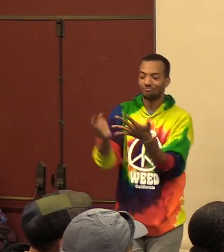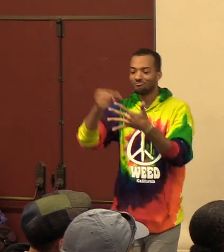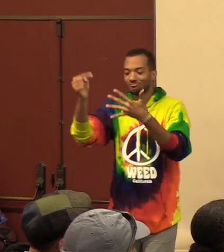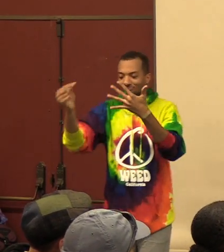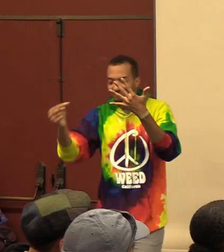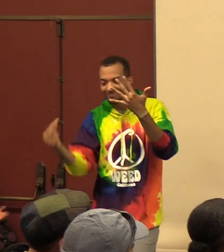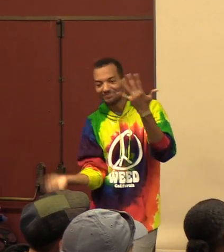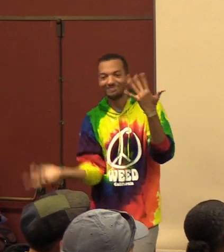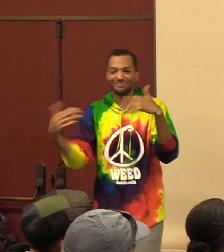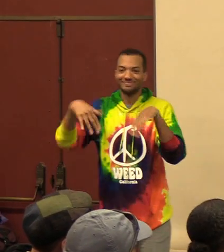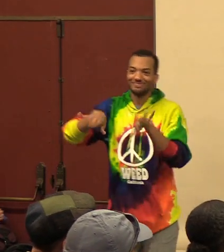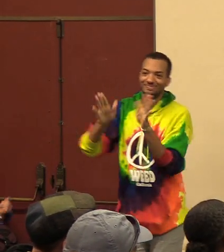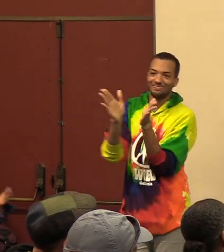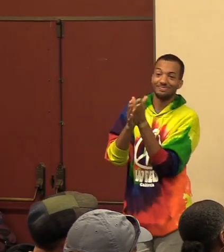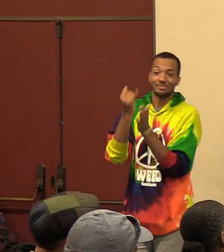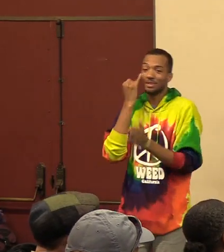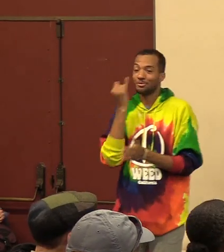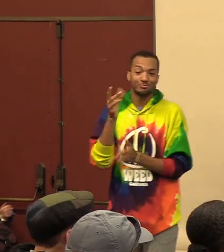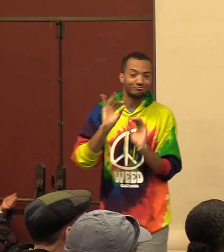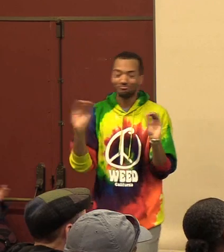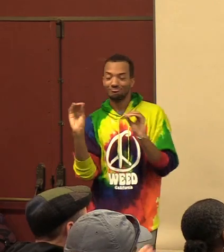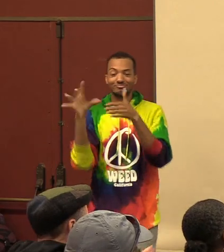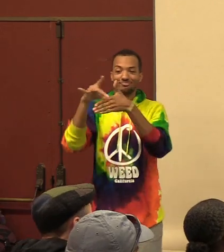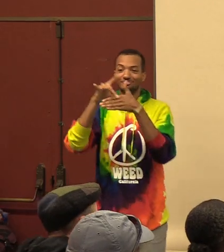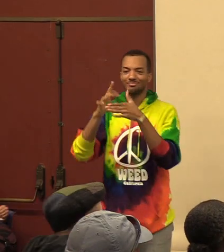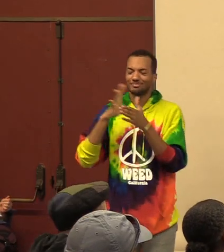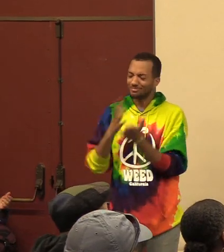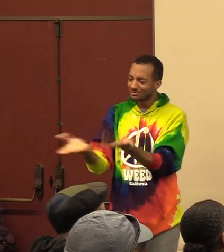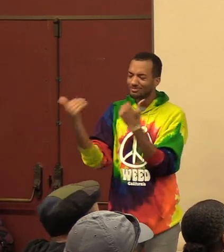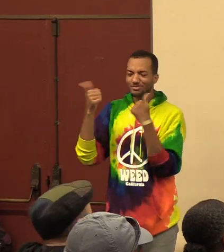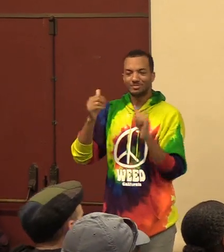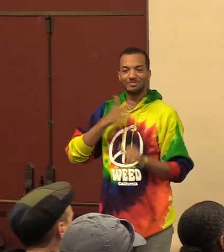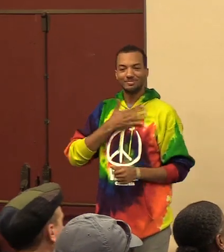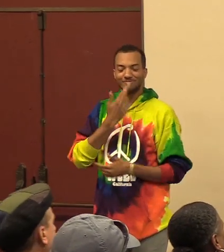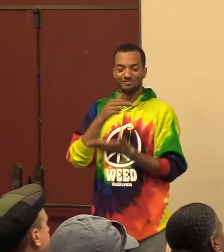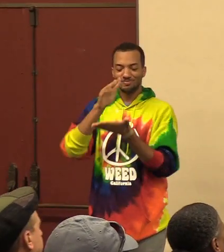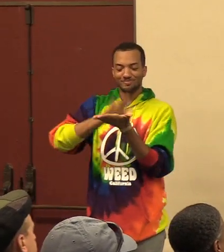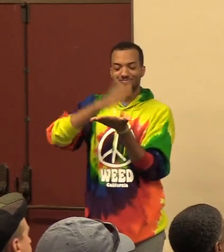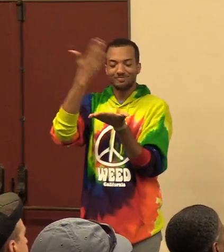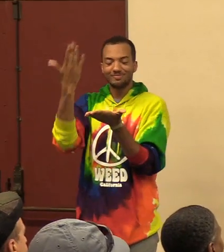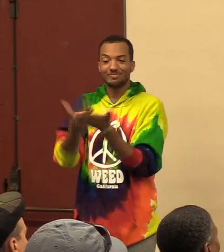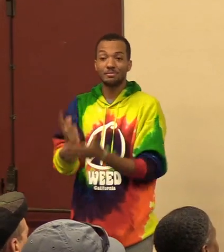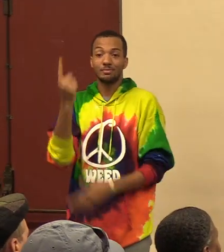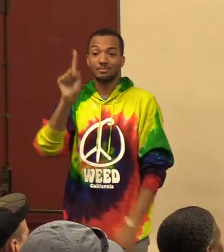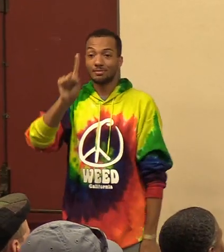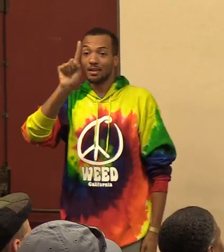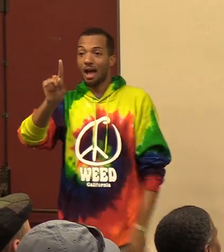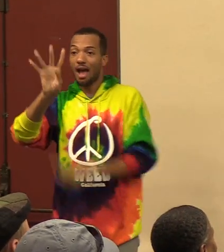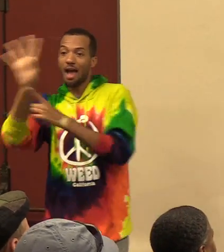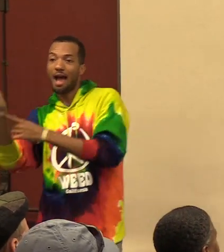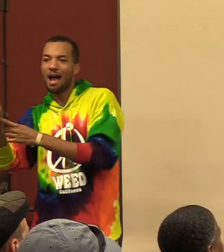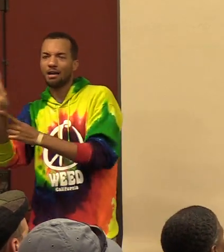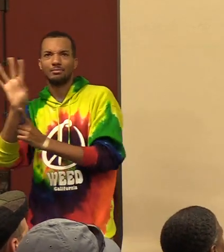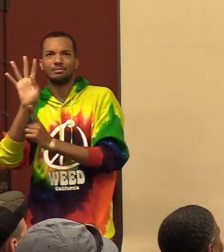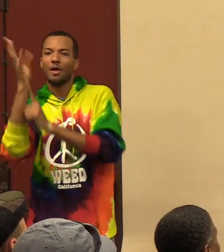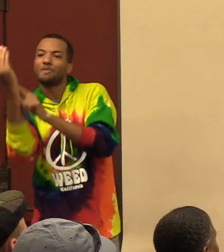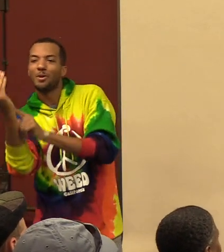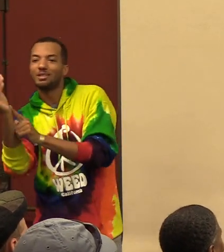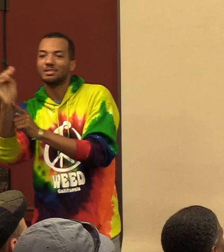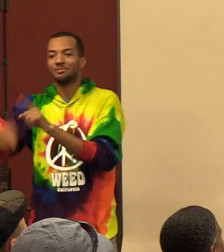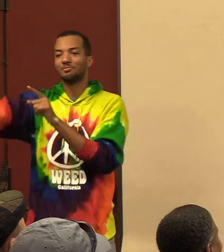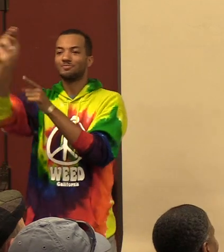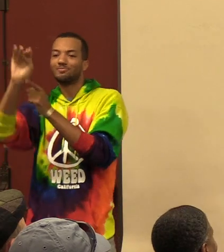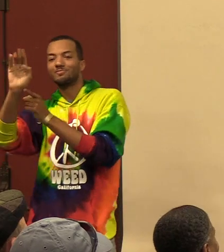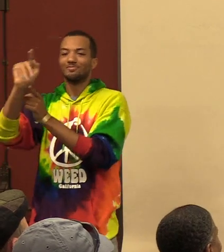Stuff I eat, and if you don't want meat, try the stuff I eat. 114 North